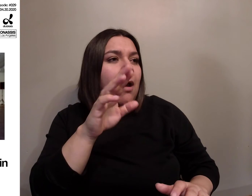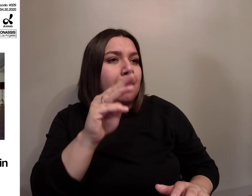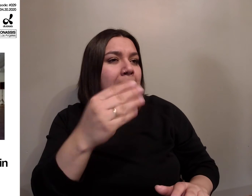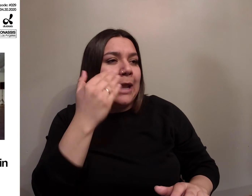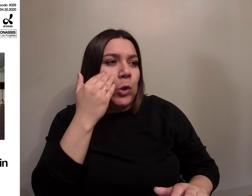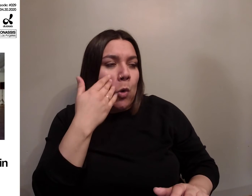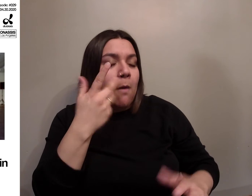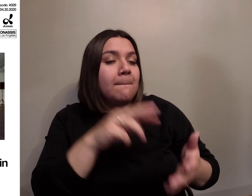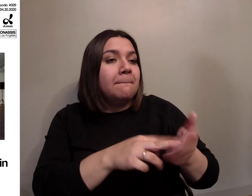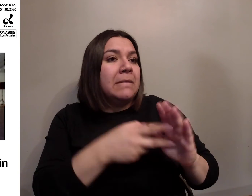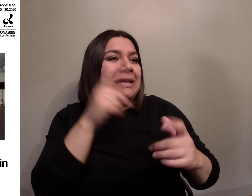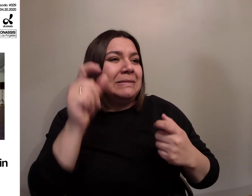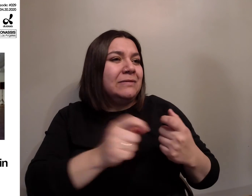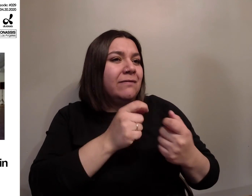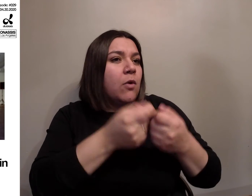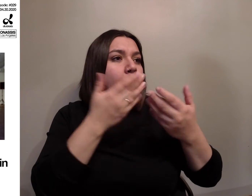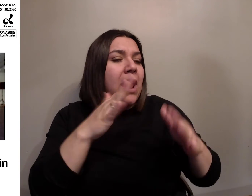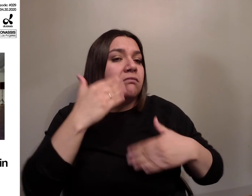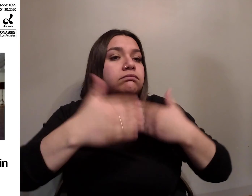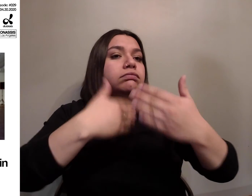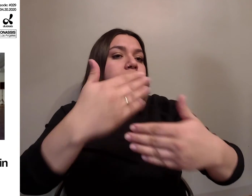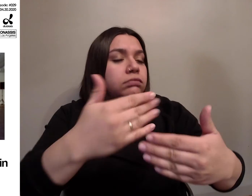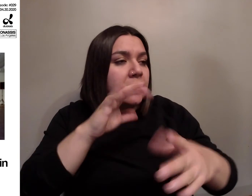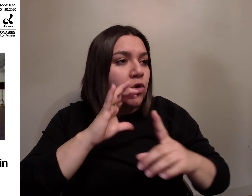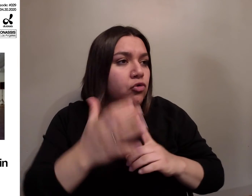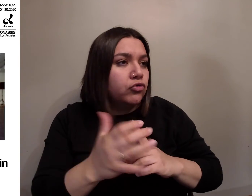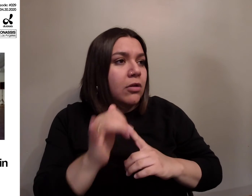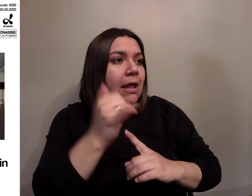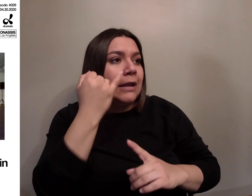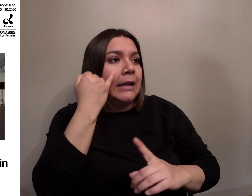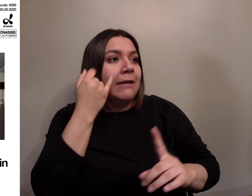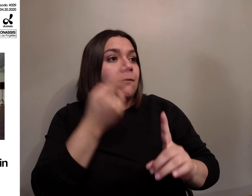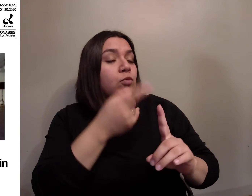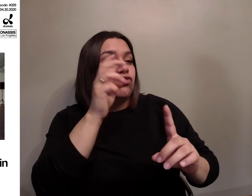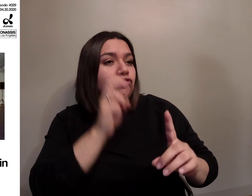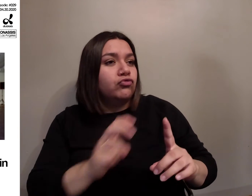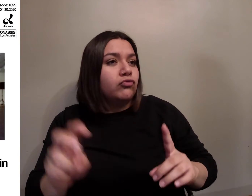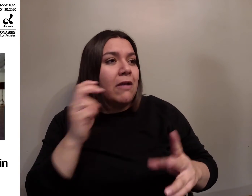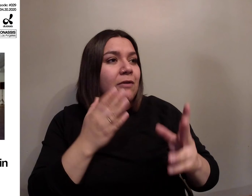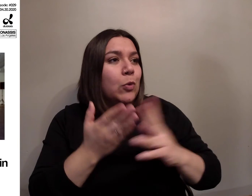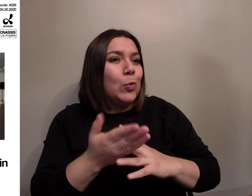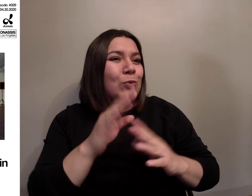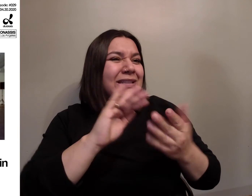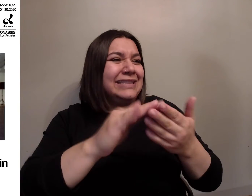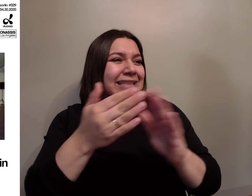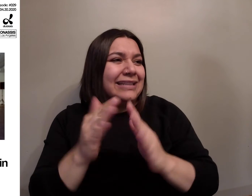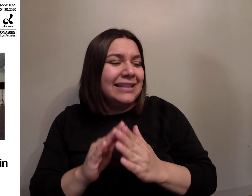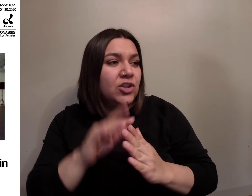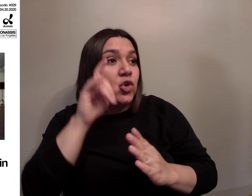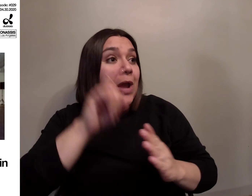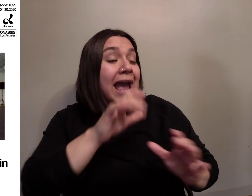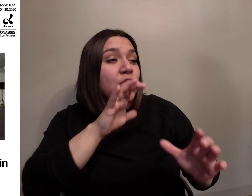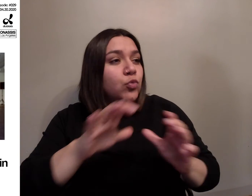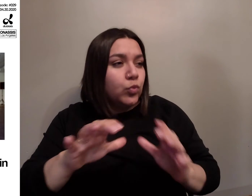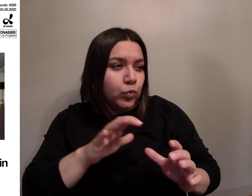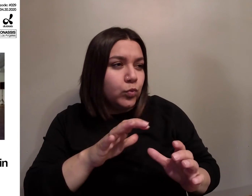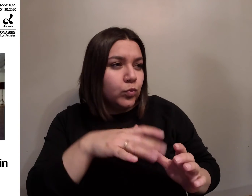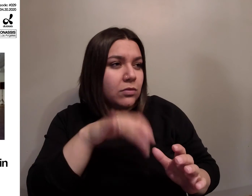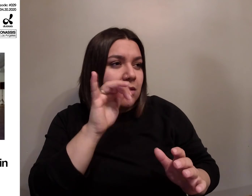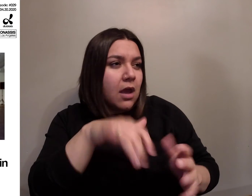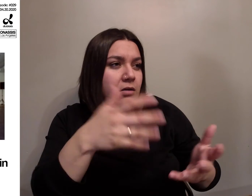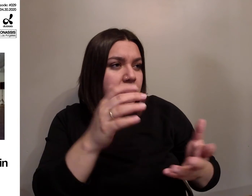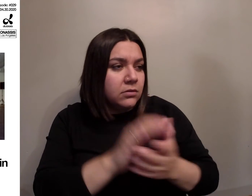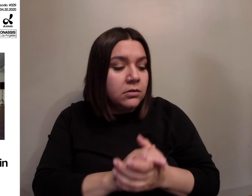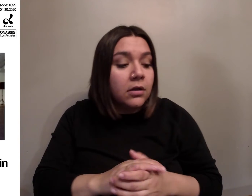we basically wanted to slow down and, in a way, kind of slow down our growth as well as an organization, and to make